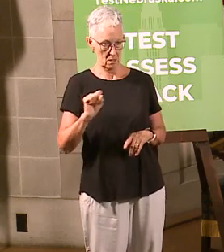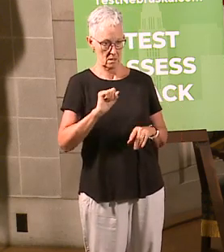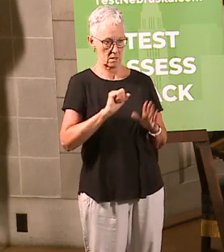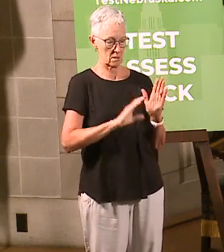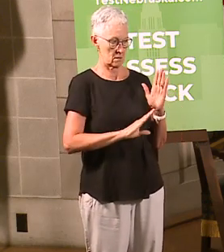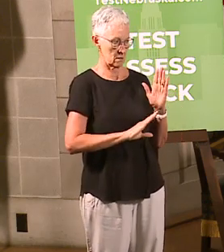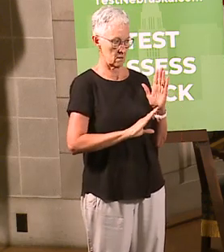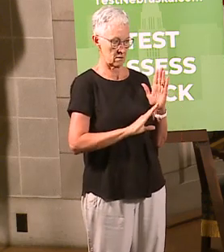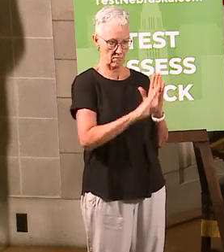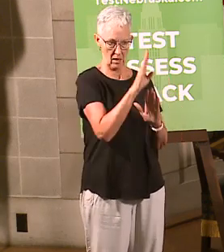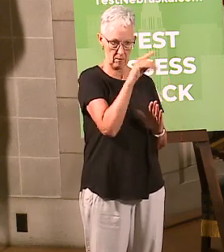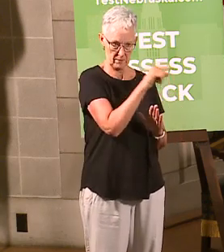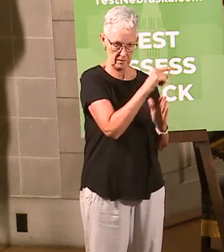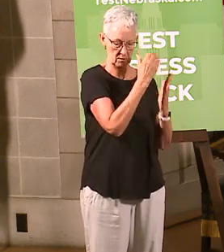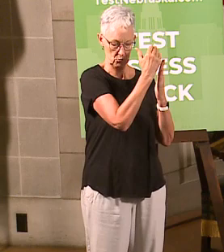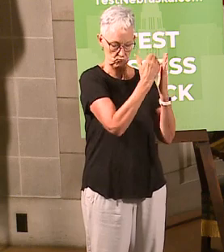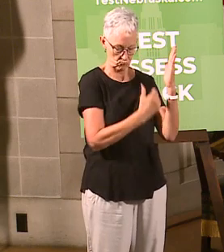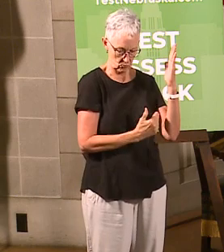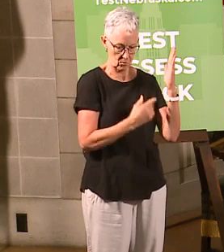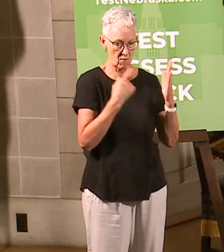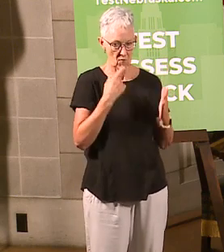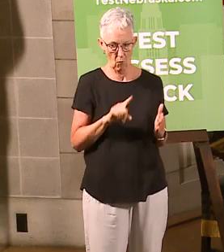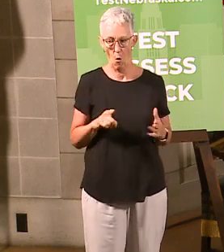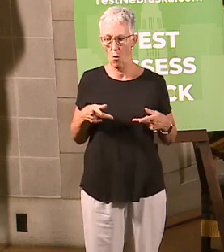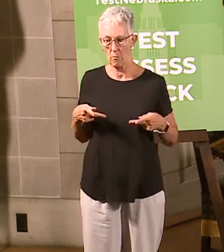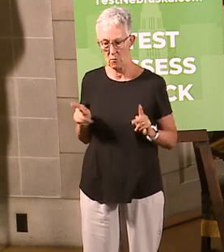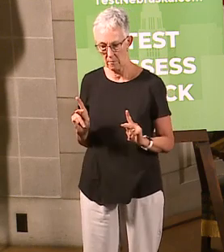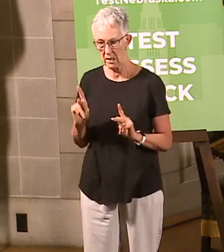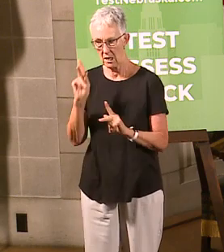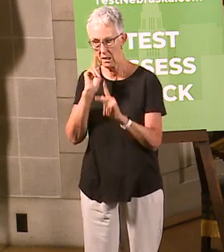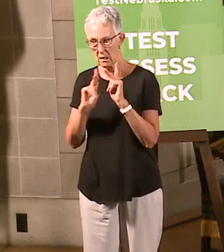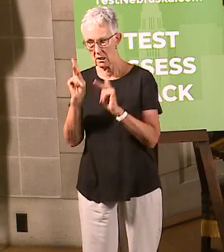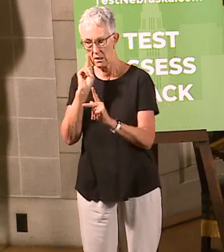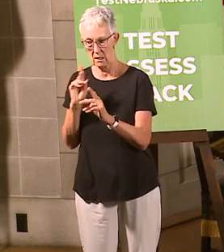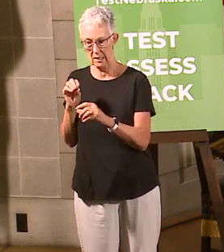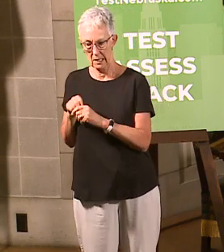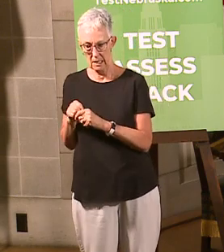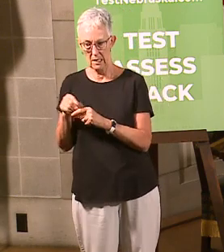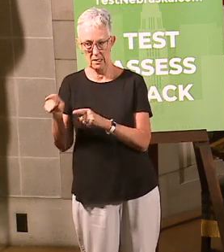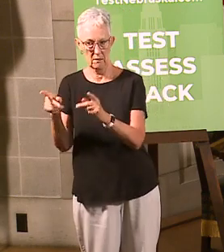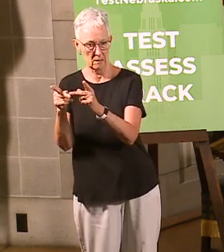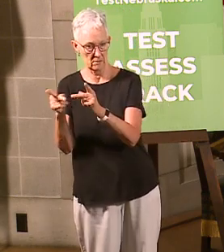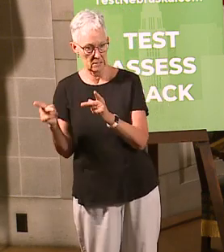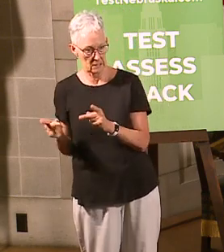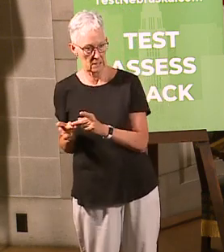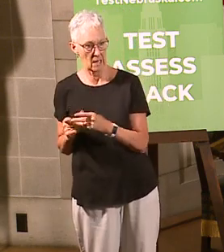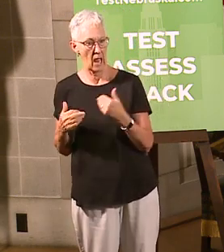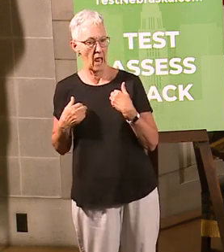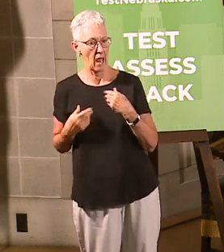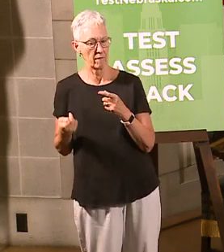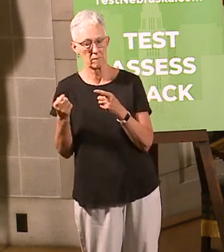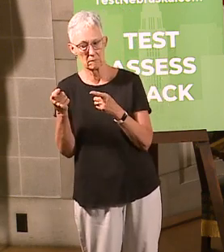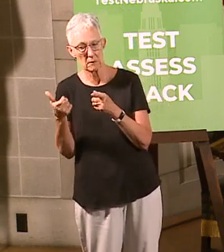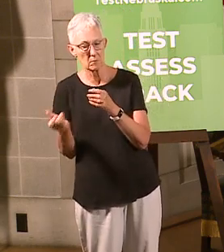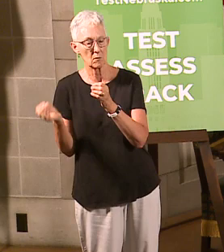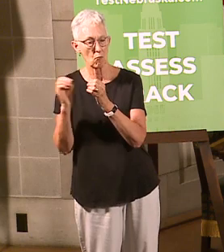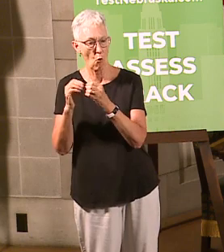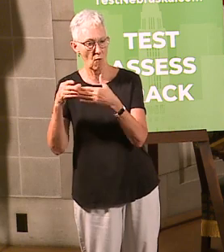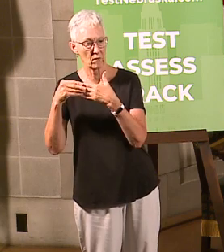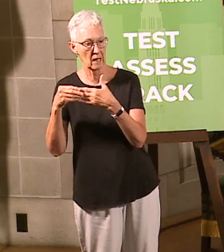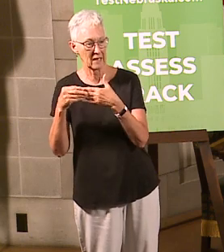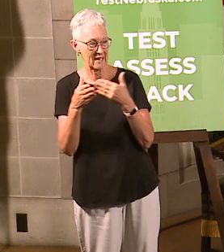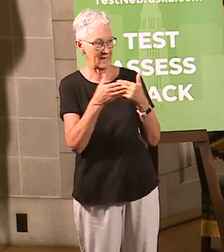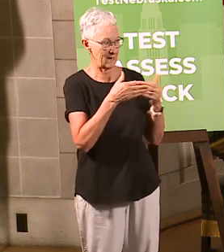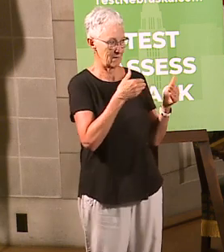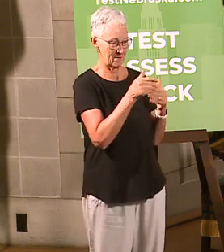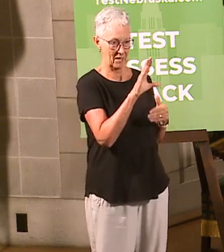easing residents in the facilities while COVID still remains in communities across Nebraska. So